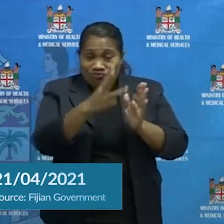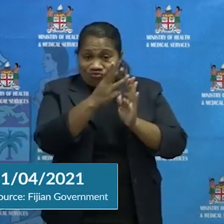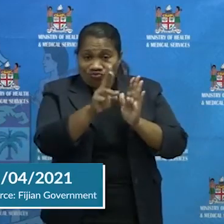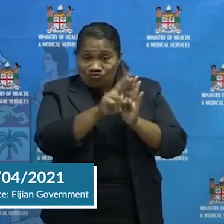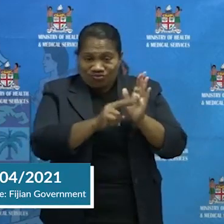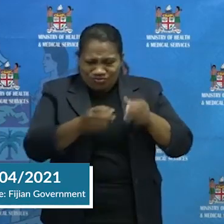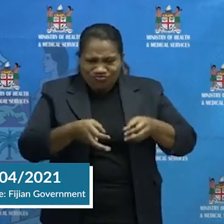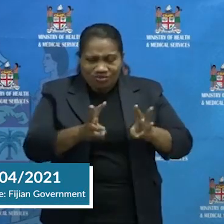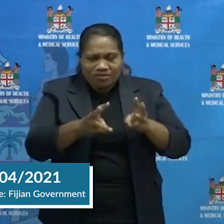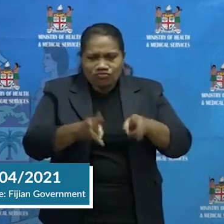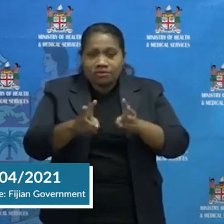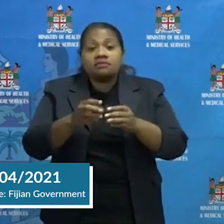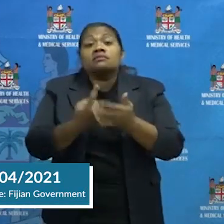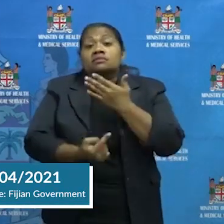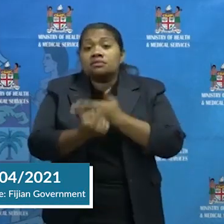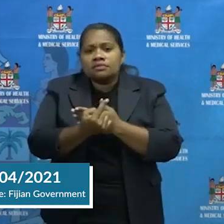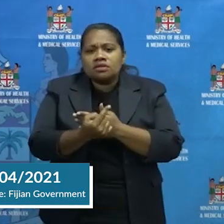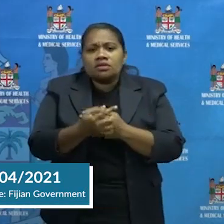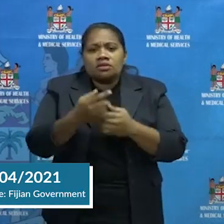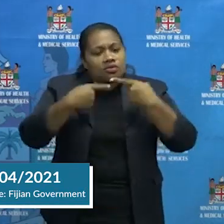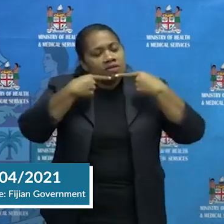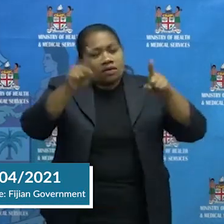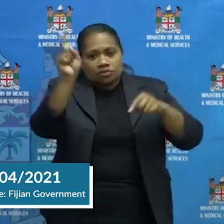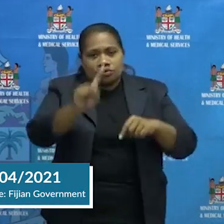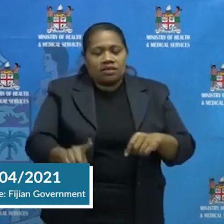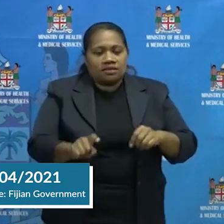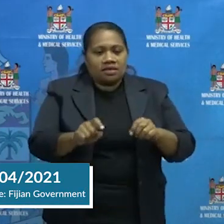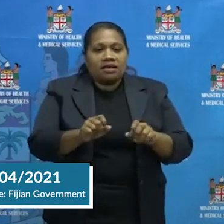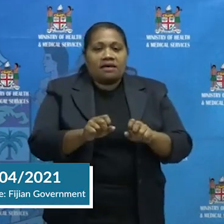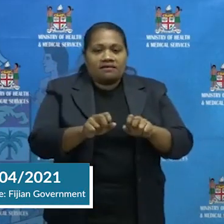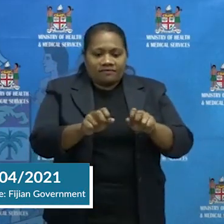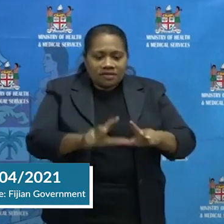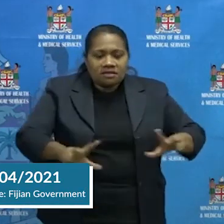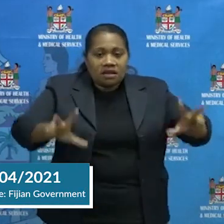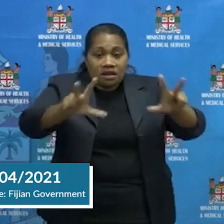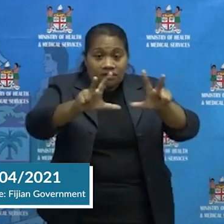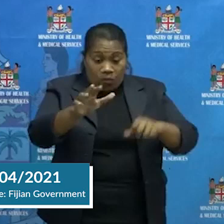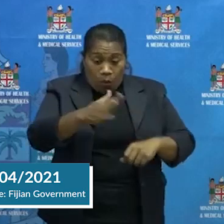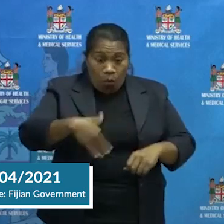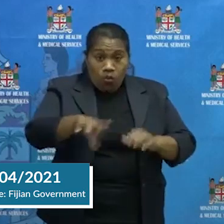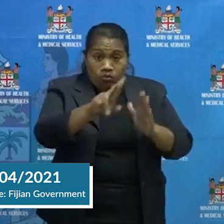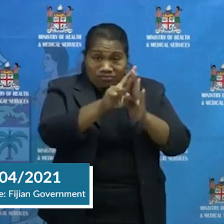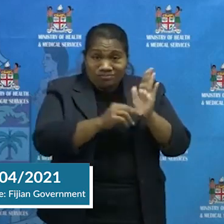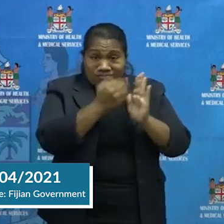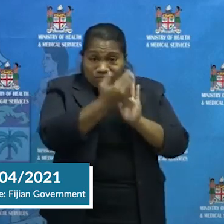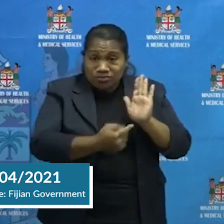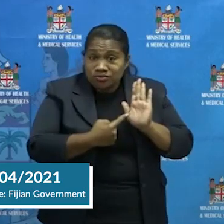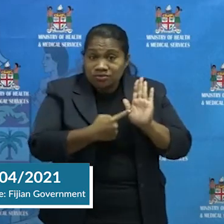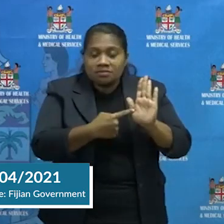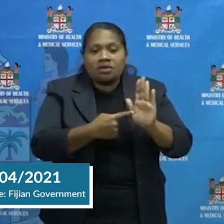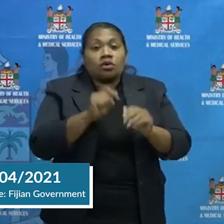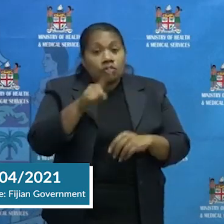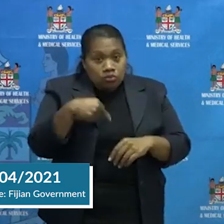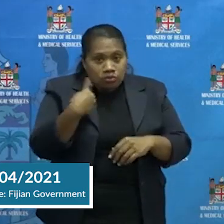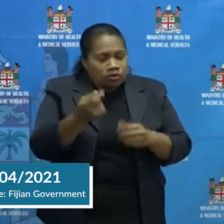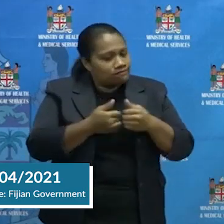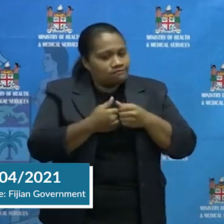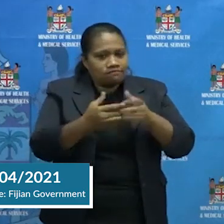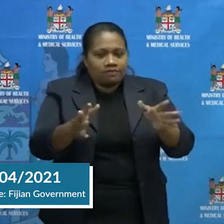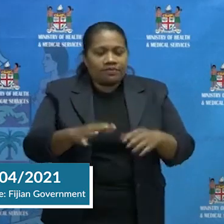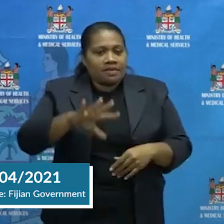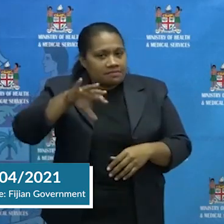These measures will take effect from tomorrow, and they must be met with a measure of responsibility from every Fijian.